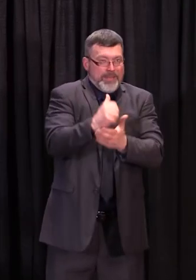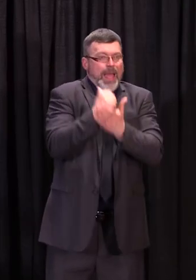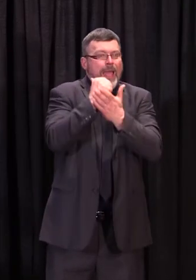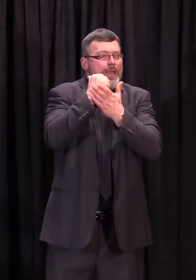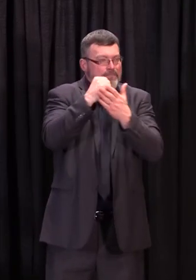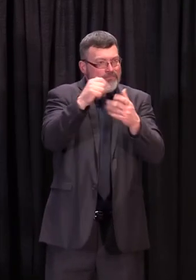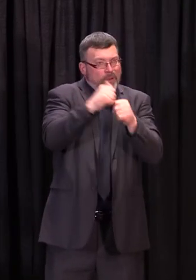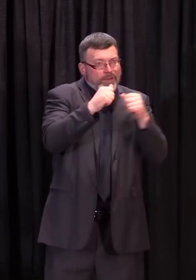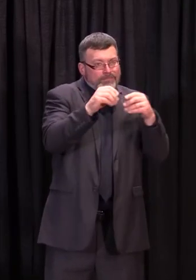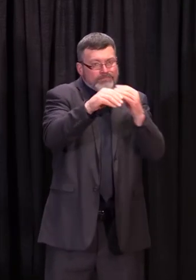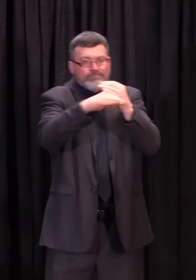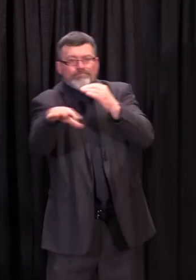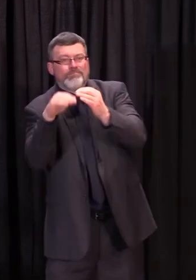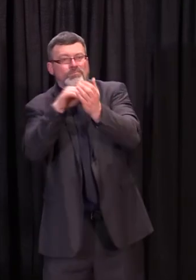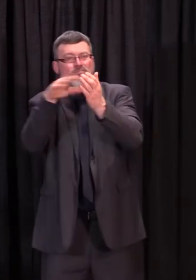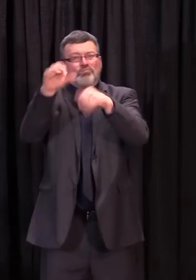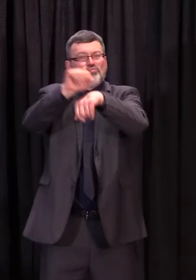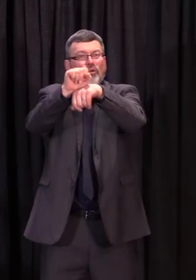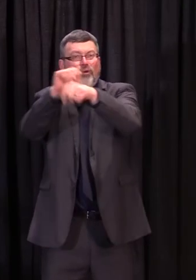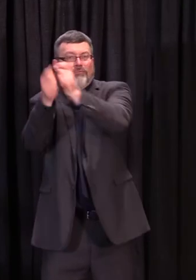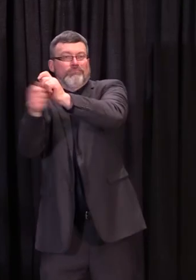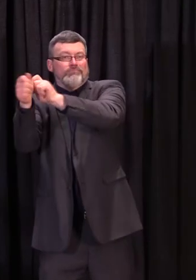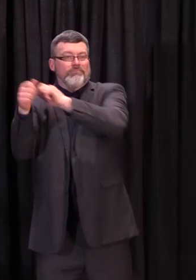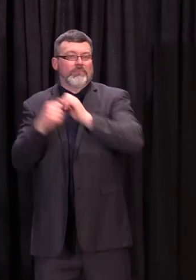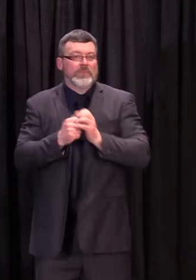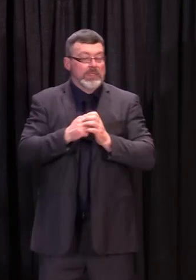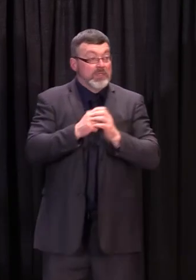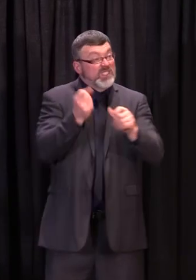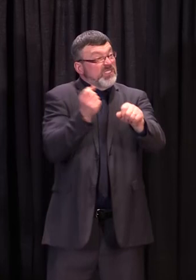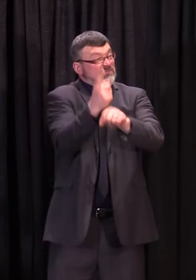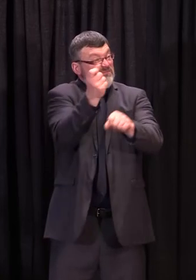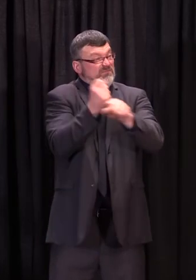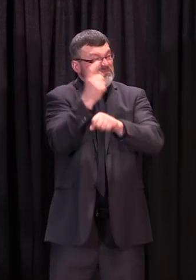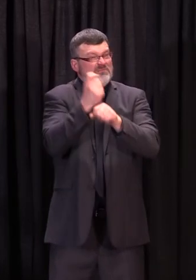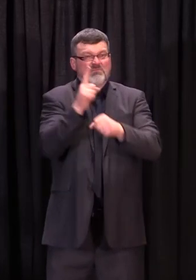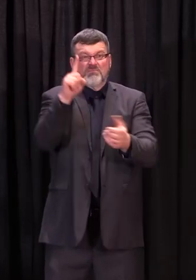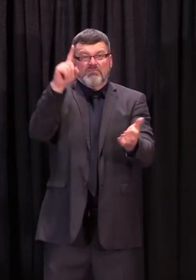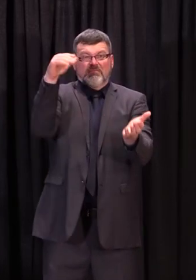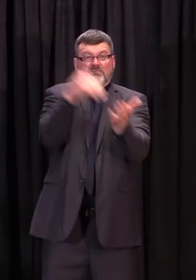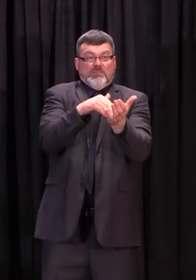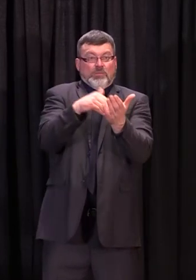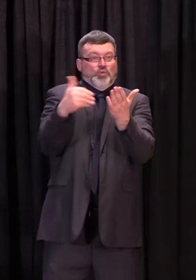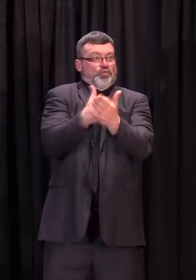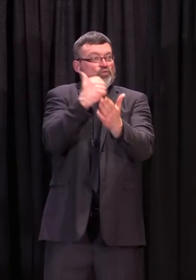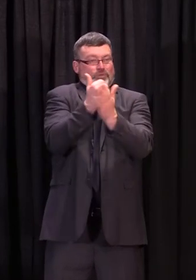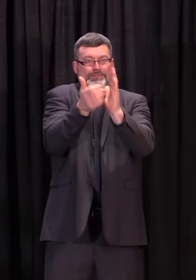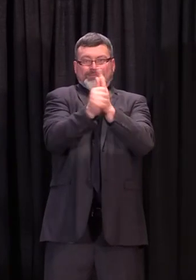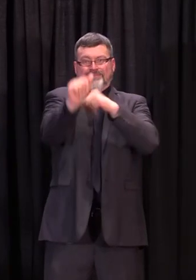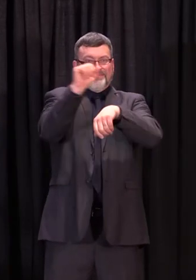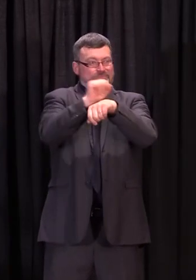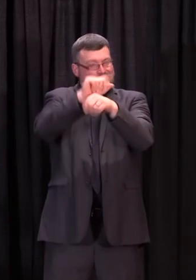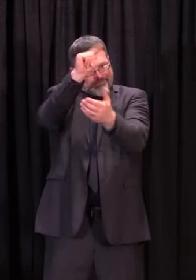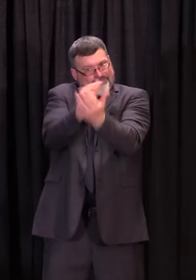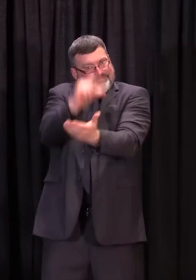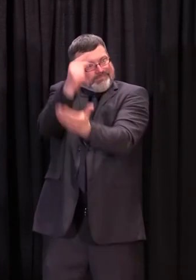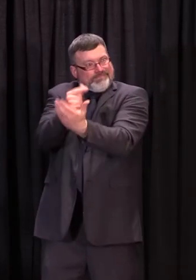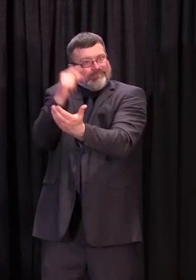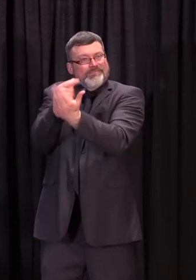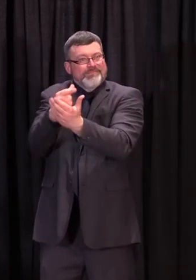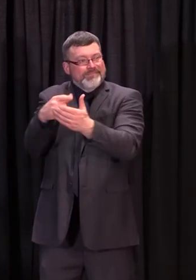Each year, over 1,000 new skilled workers come out of UVM to fill jobs in key areas like